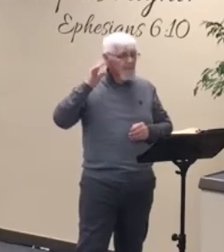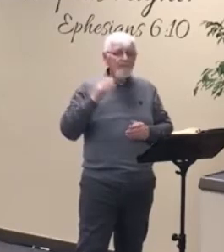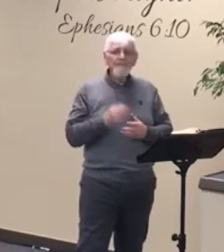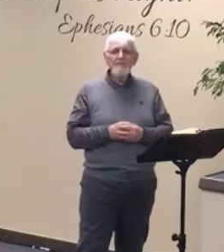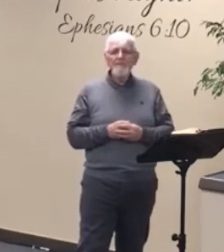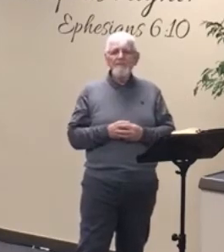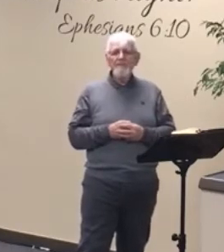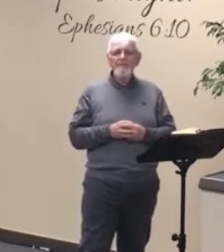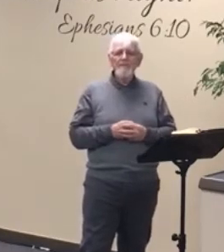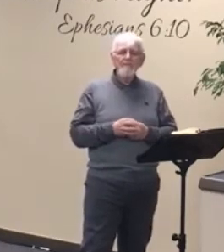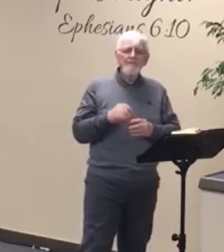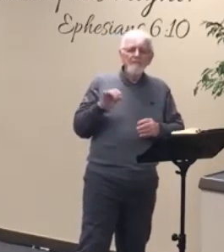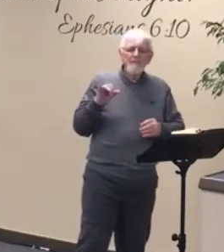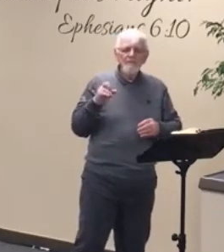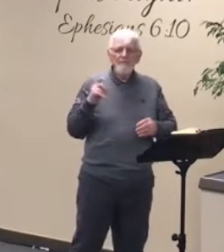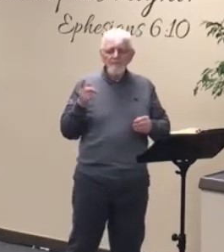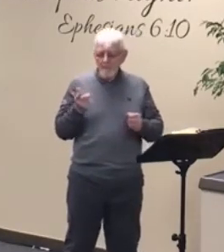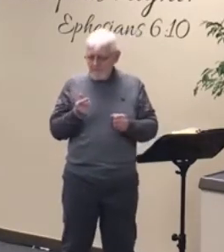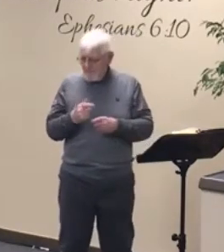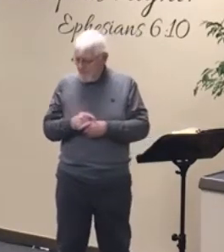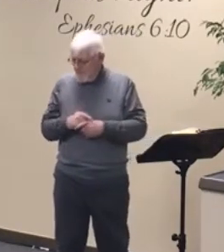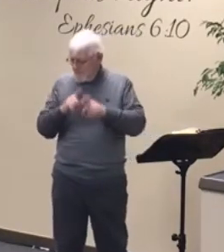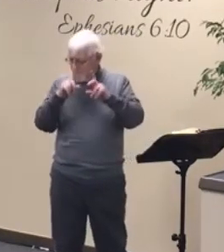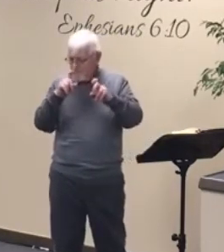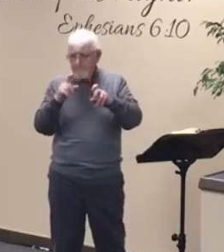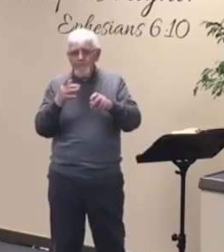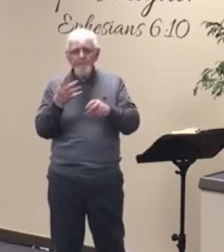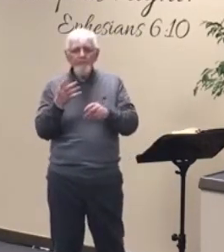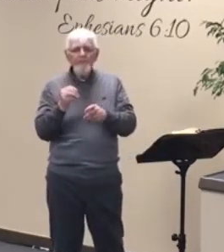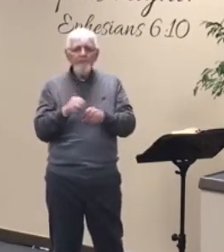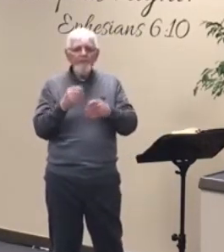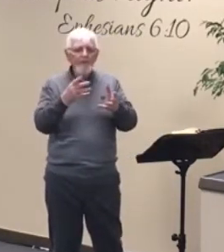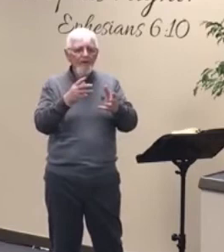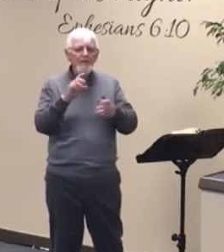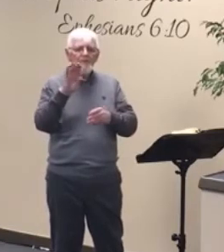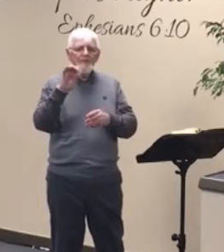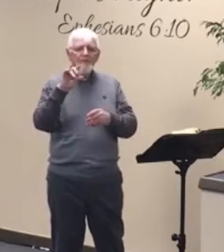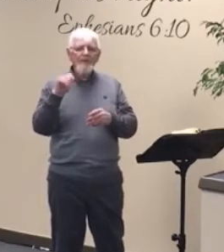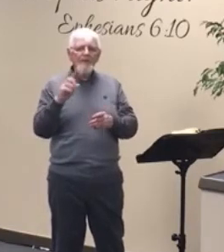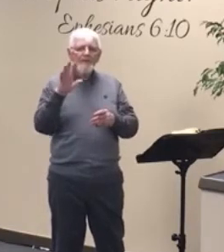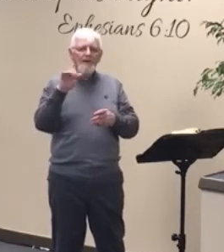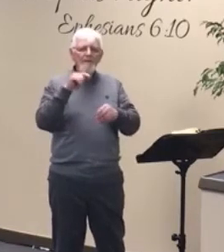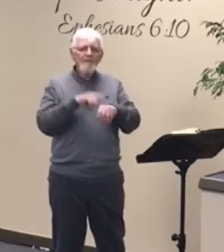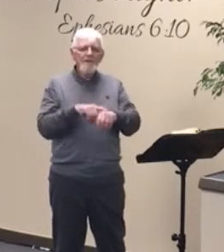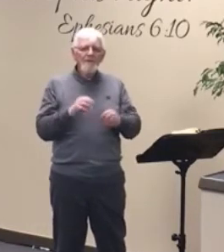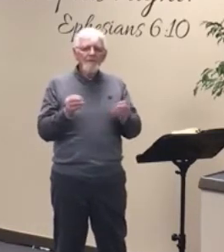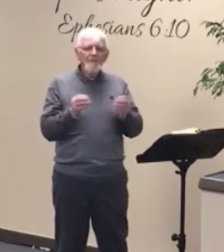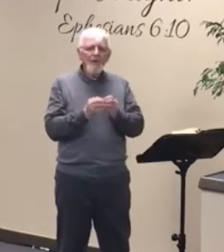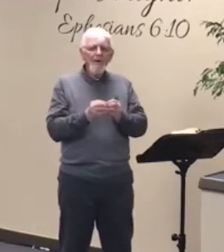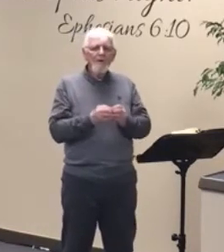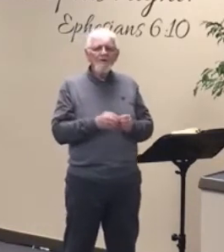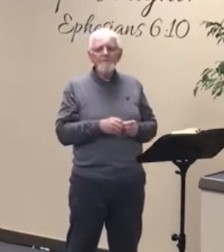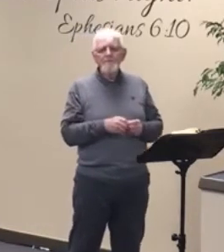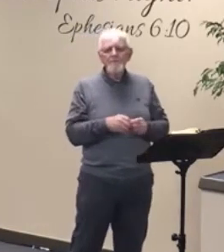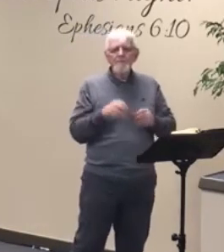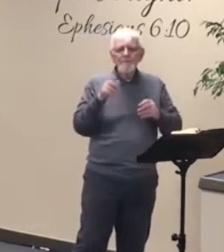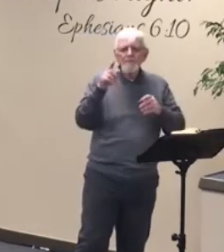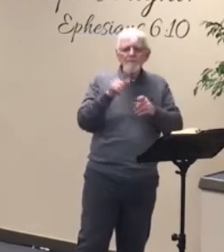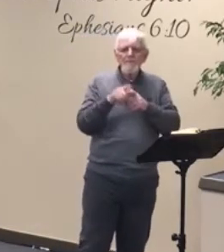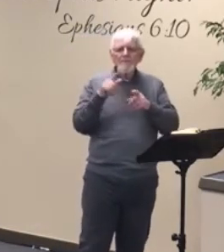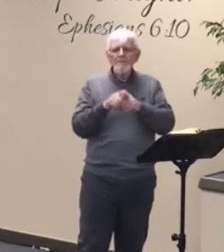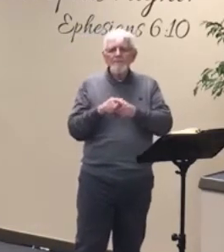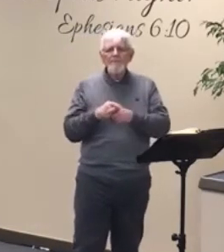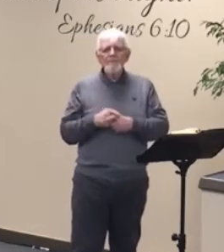So Joseph tests him out. He gives Benjamin five times as much food at the table, puts all the brethren in order, seats them in order.